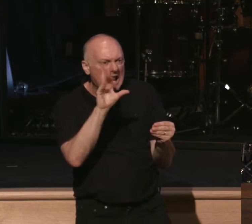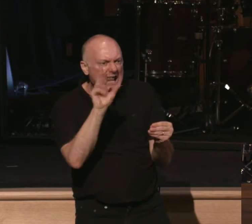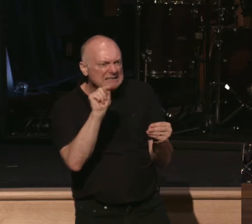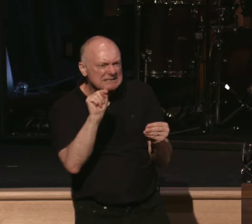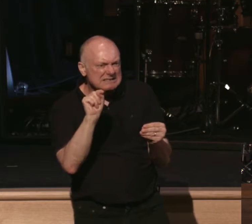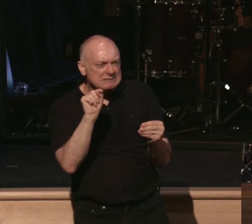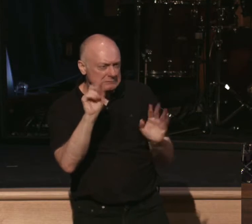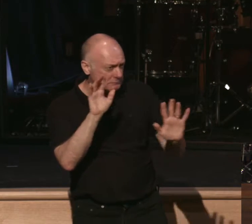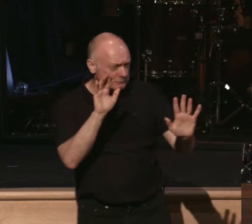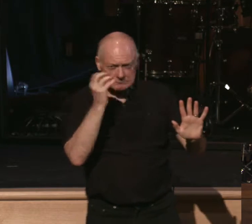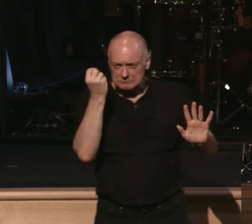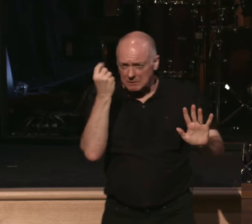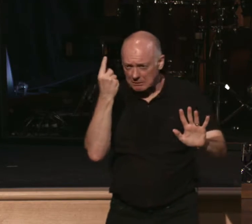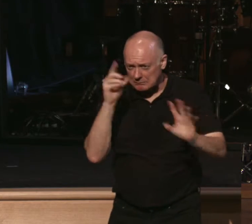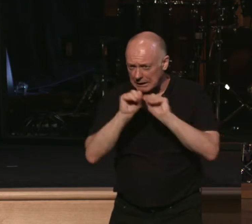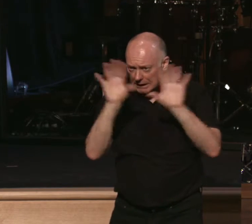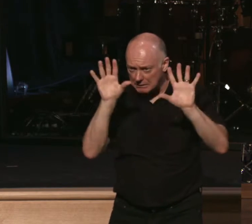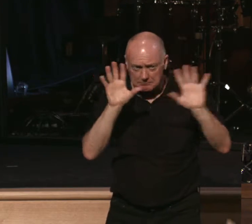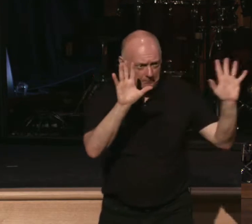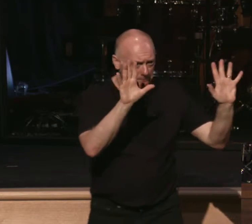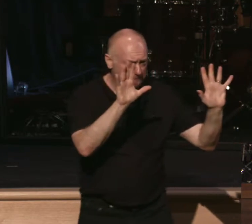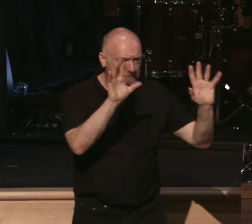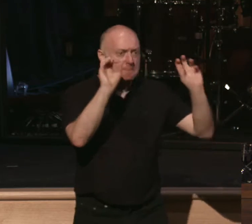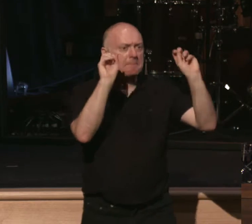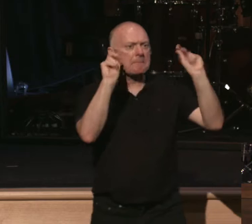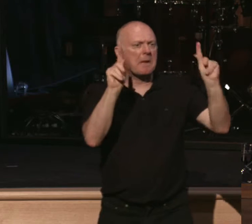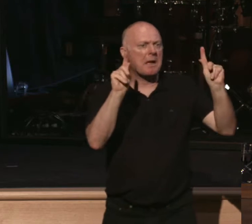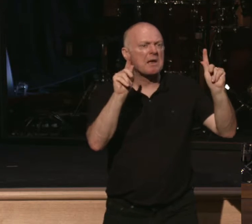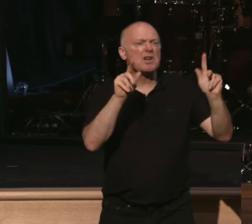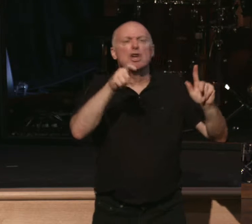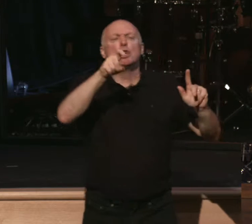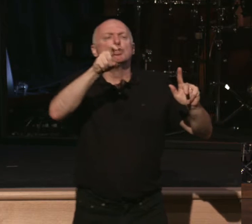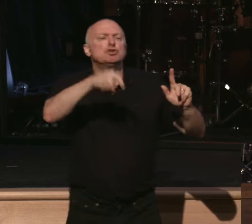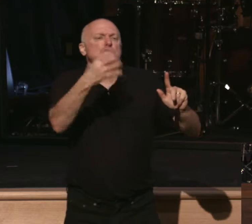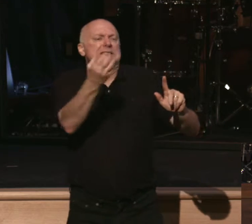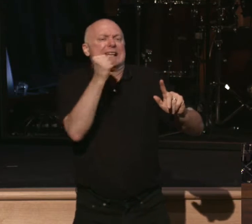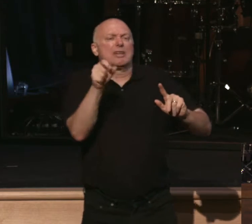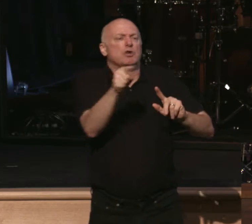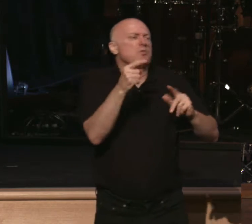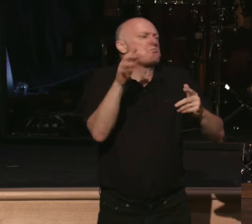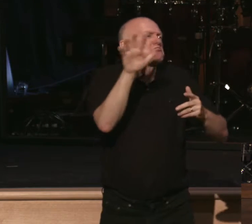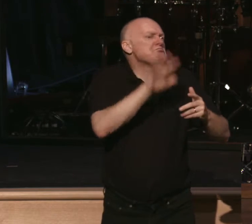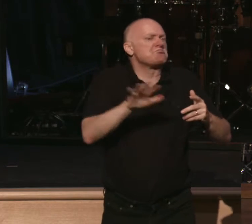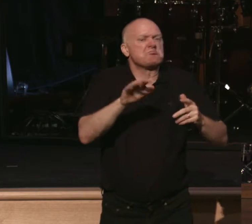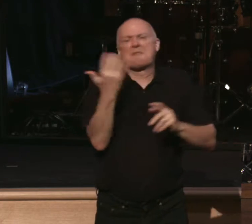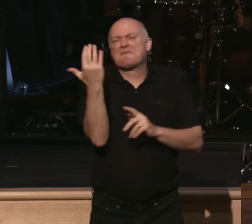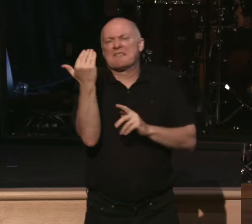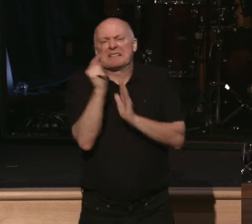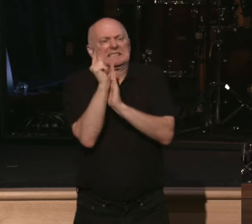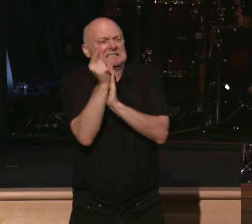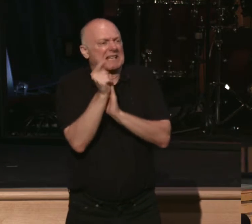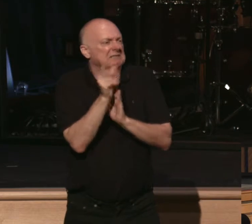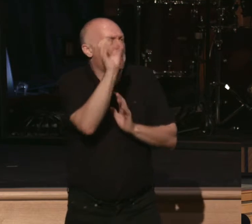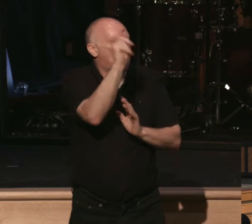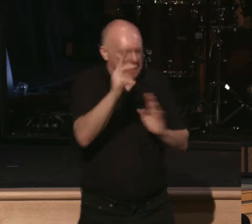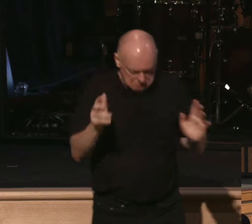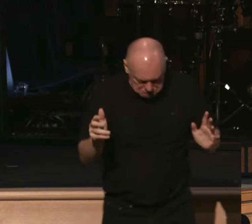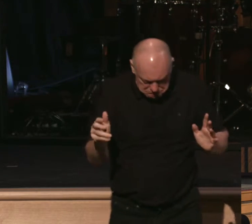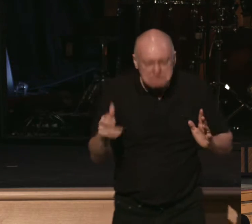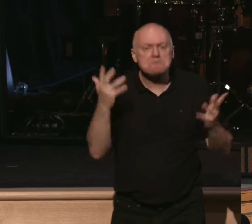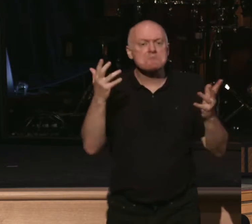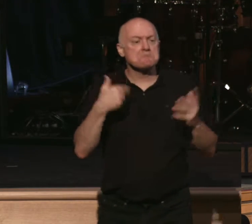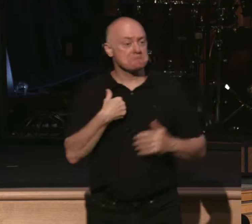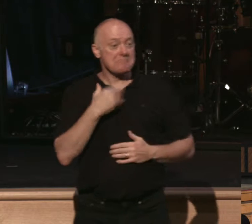page? Pretty clear? Okay. So this should take us approximately 15 seconds. Okay, so we're going to go. We're